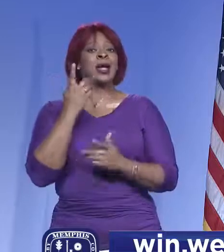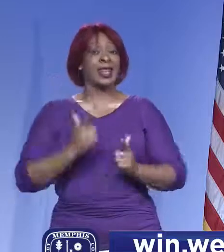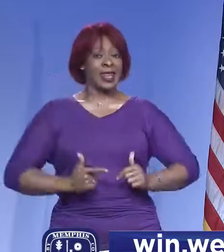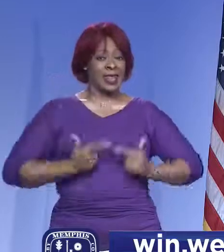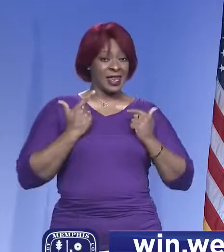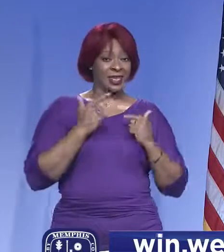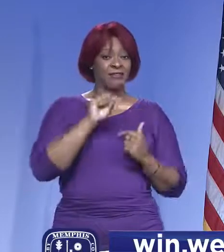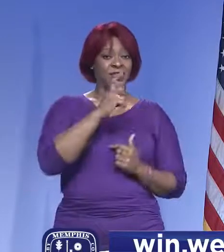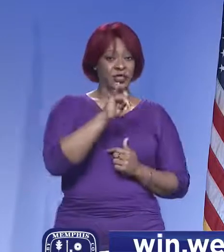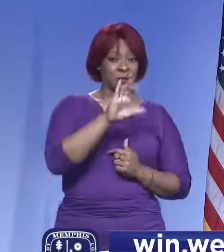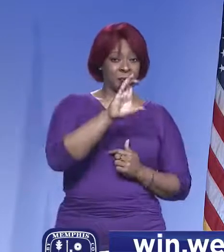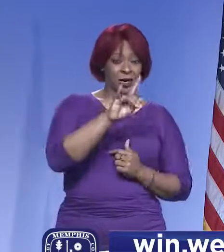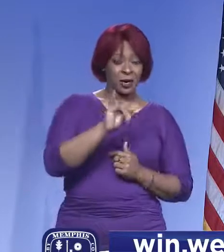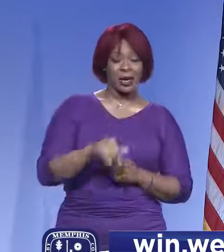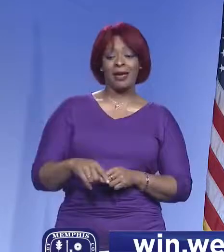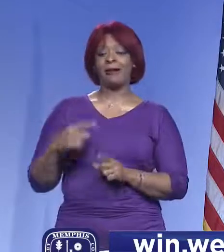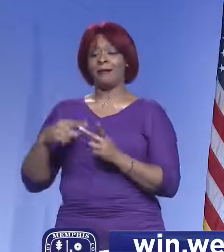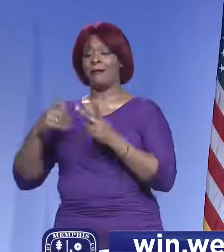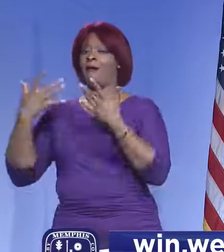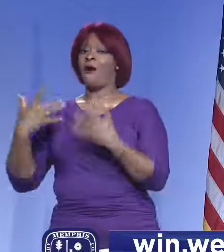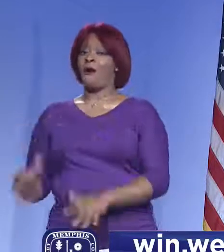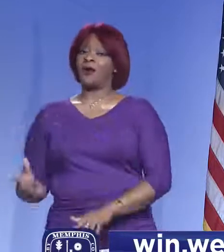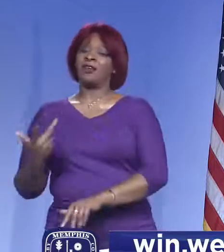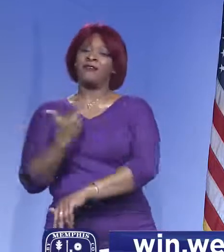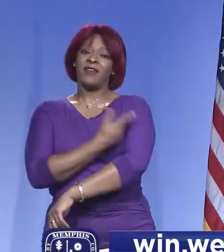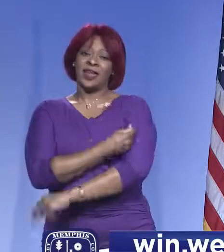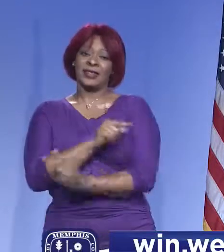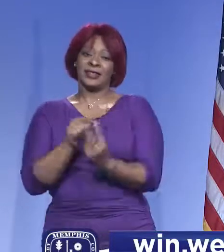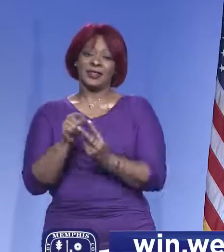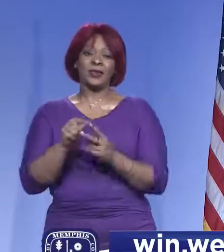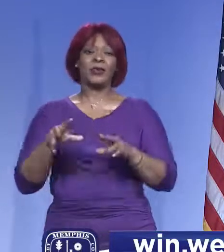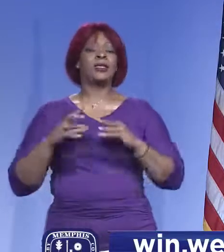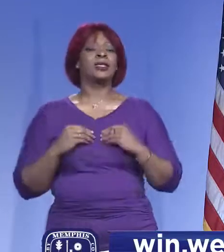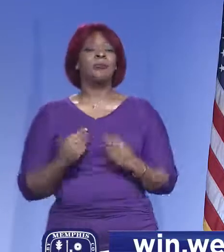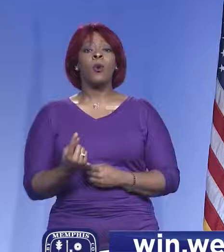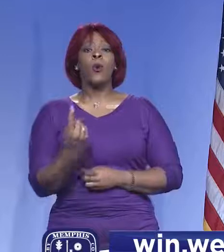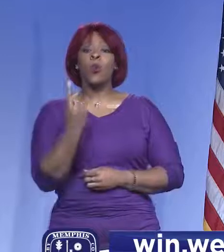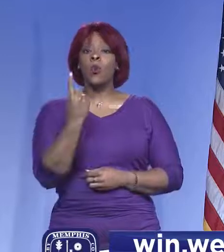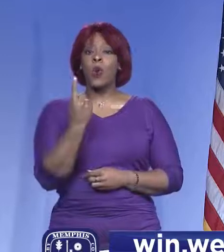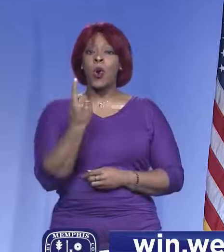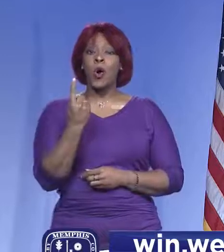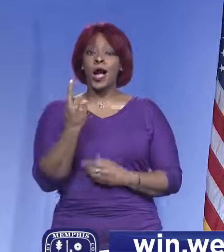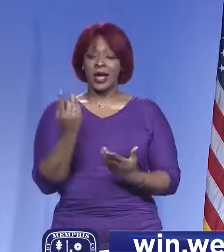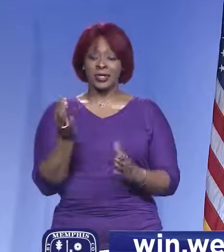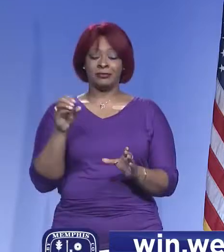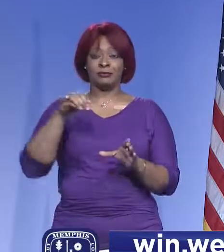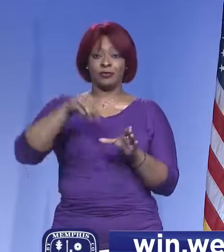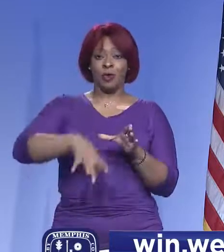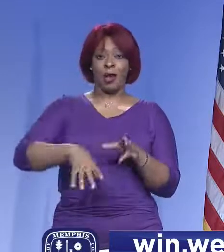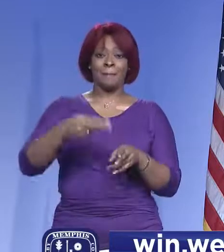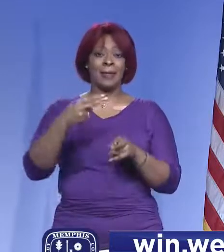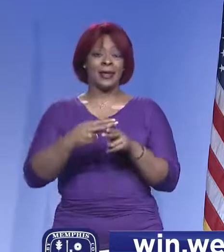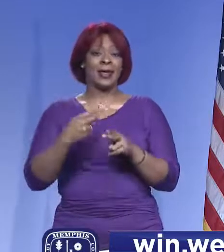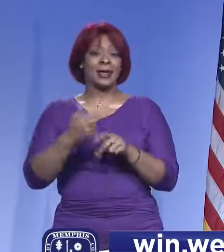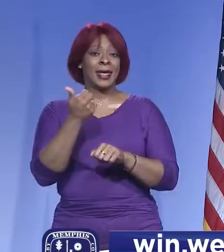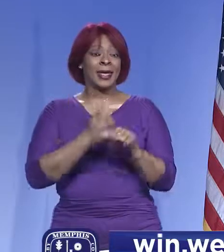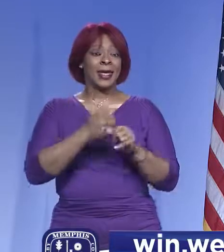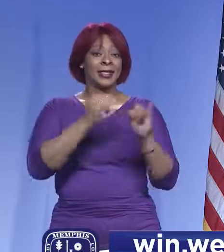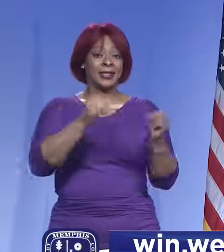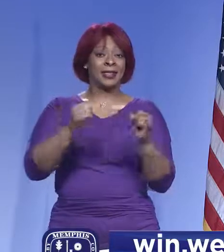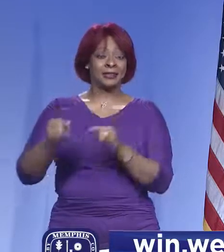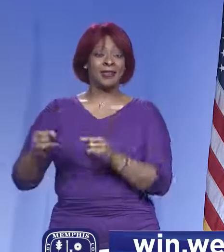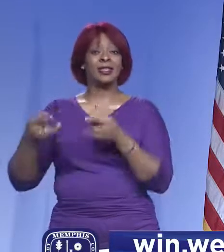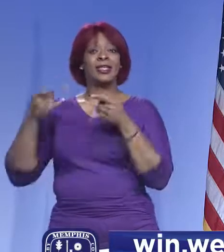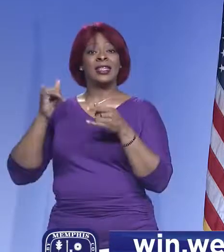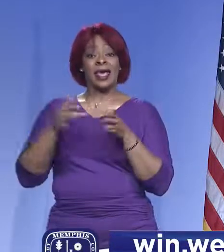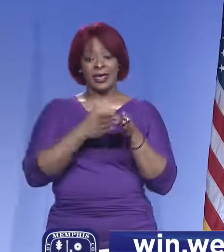Shelby County and that you have been vaccinated. We're only taking 1 entry per individuals, and the period of entry